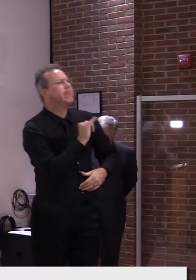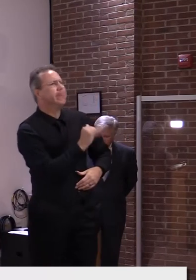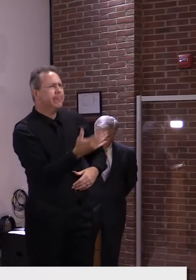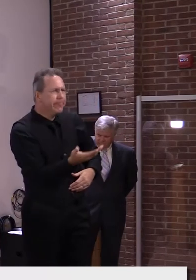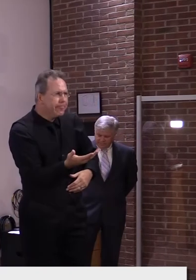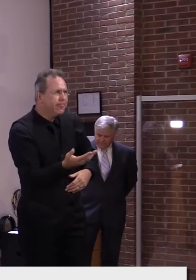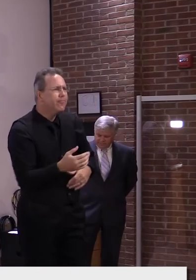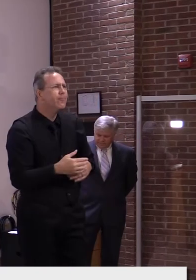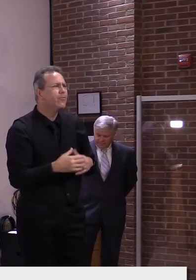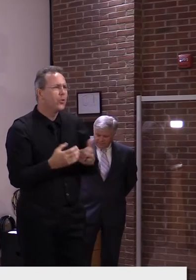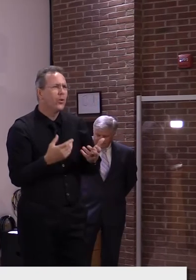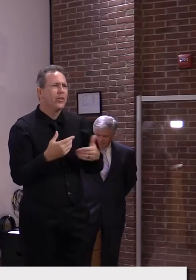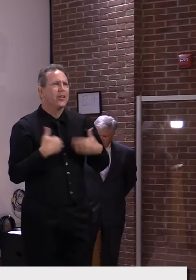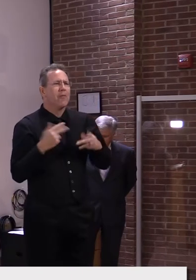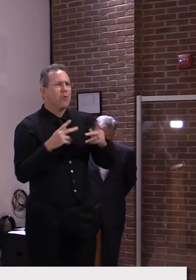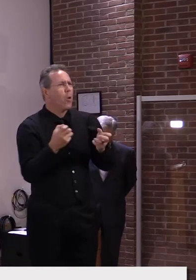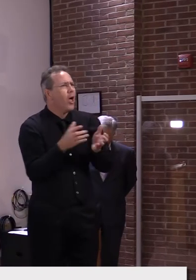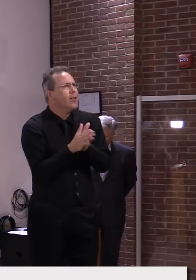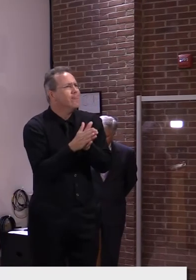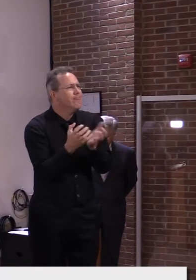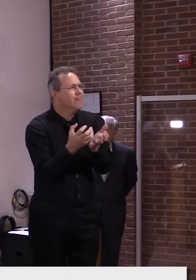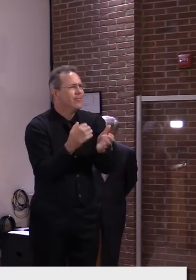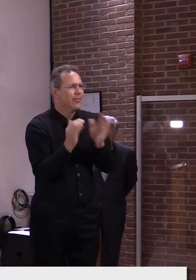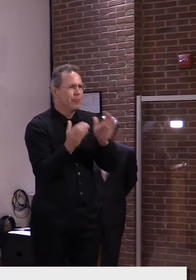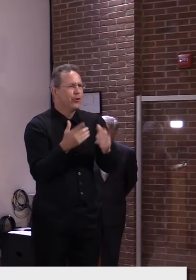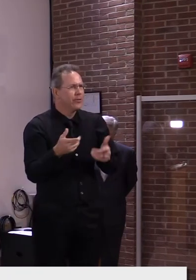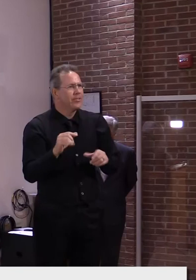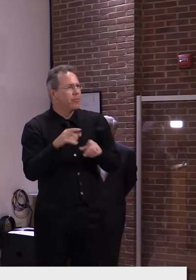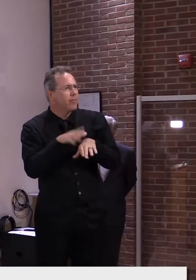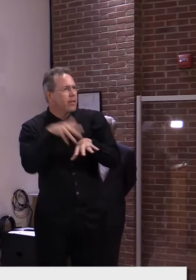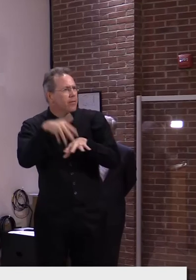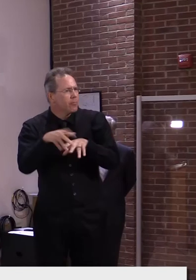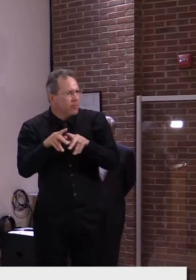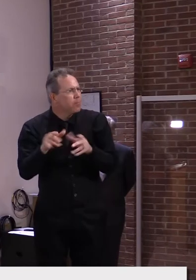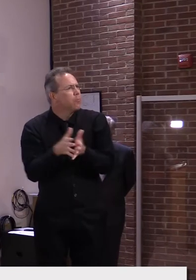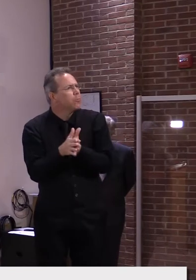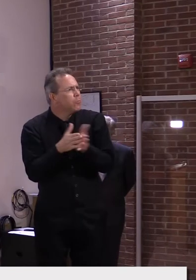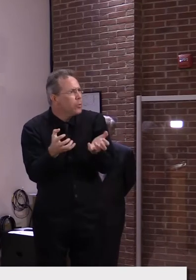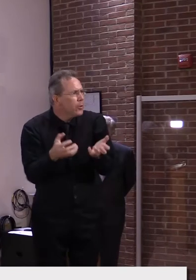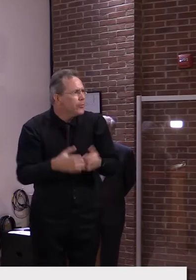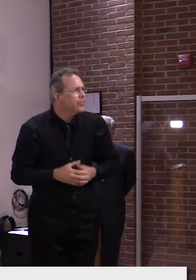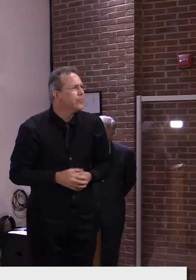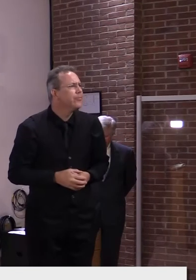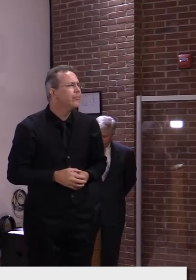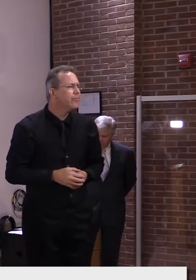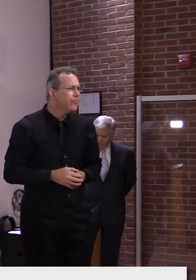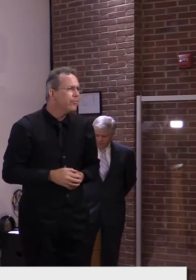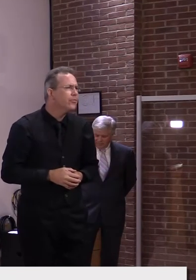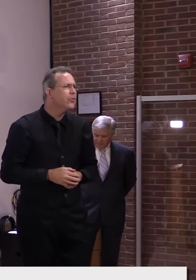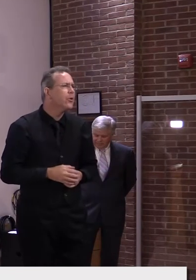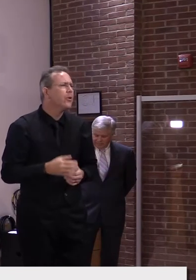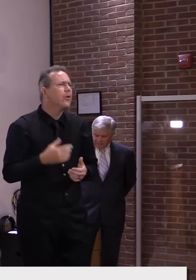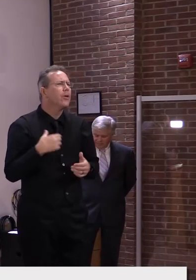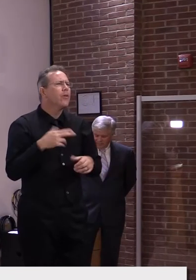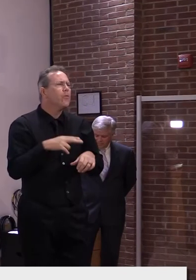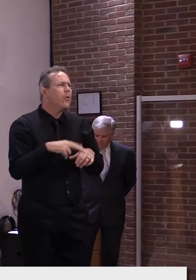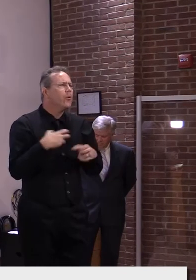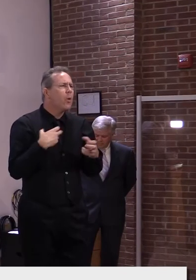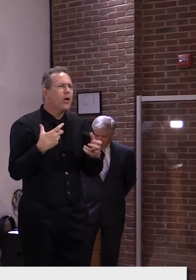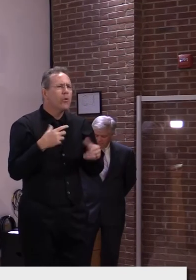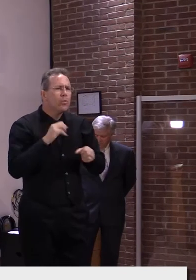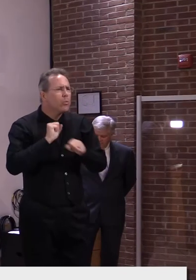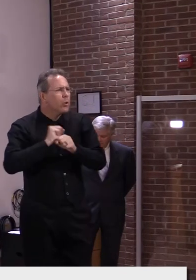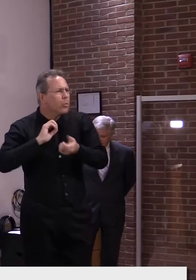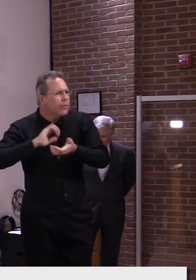enthusiastic uptake of the vaccine. So obviously we're working with all of our healthcare partners in all aspects